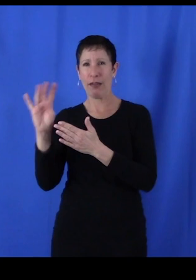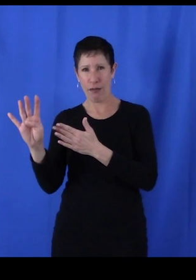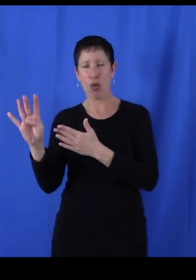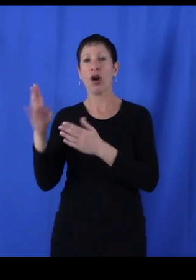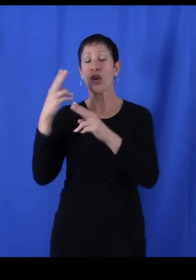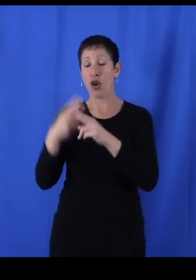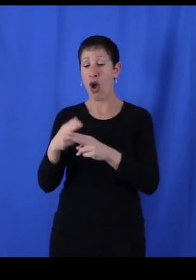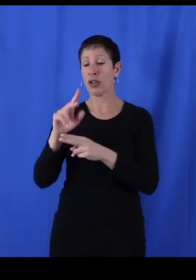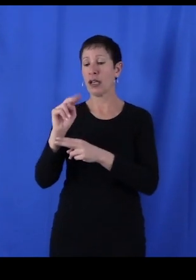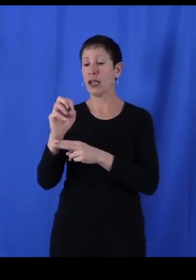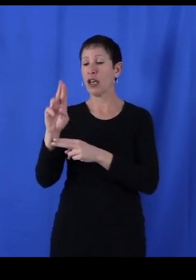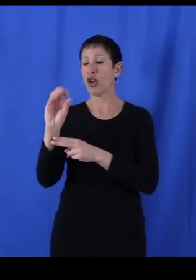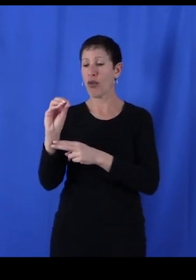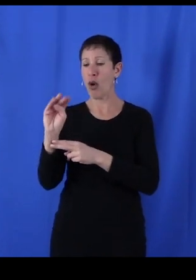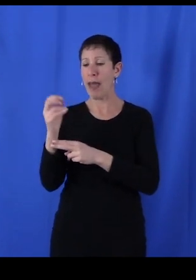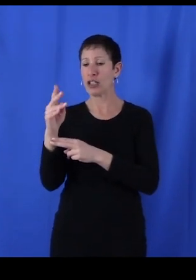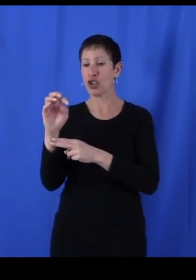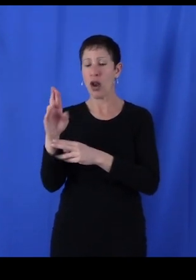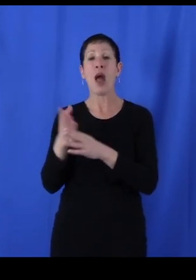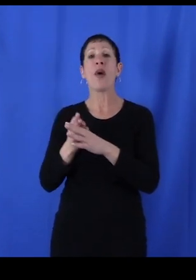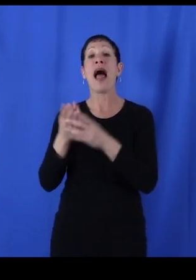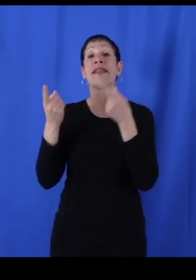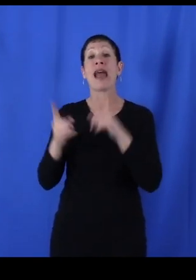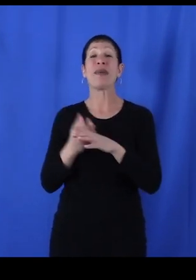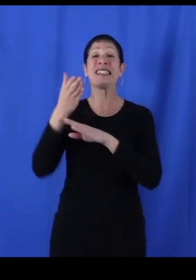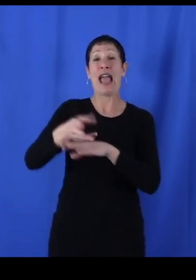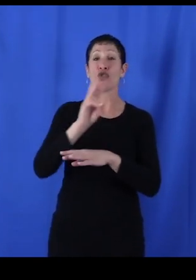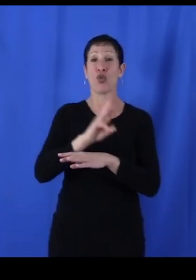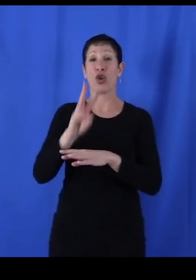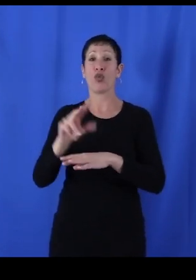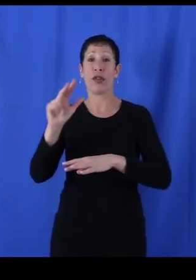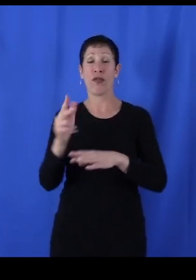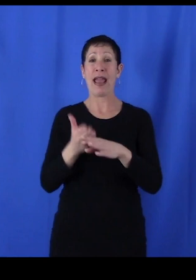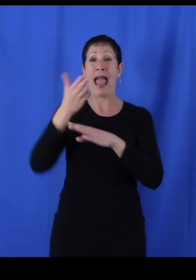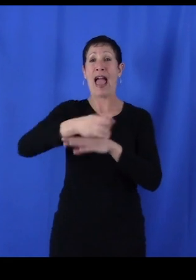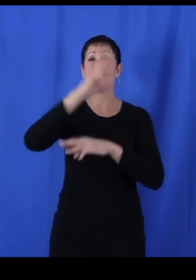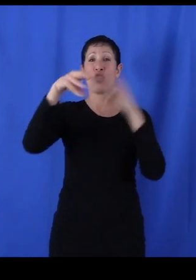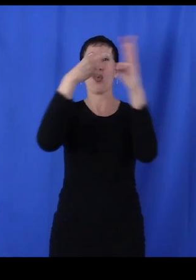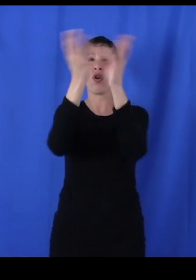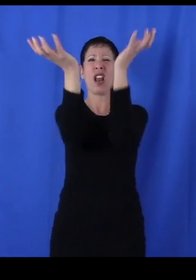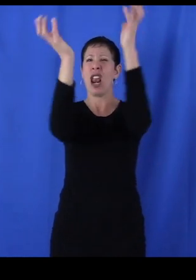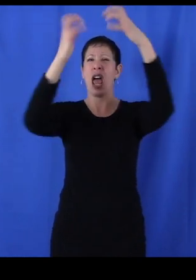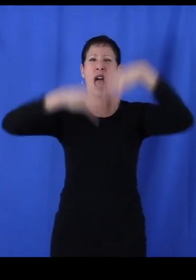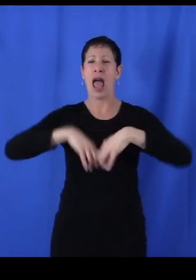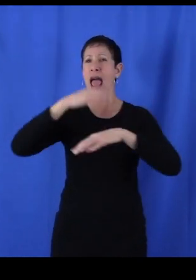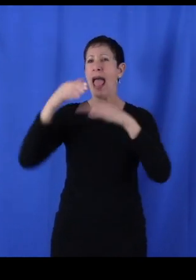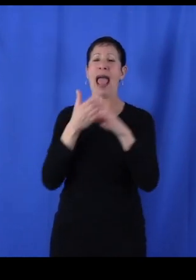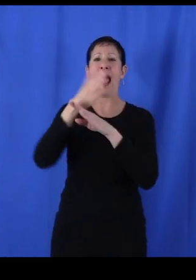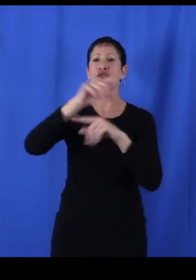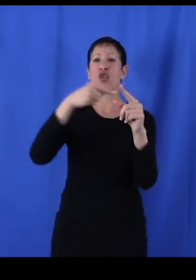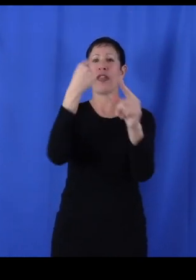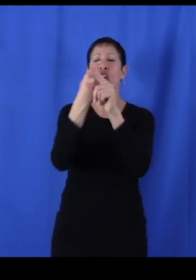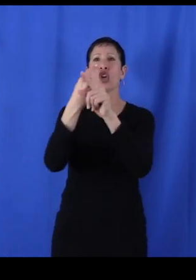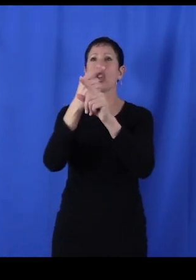the apocalypse, after World War III, after global capital has destroyed and criminalized the working classes, after